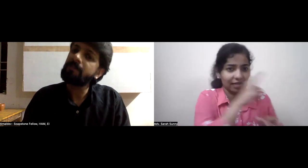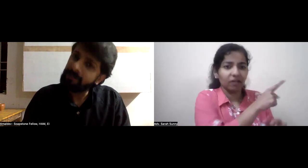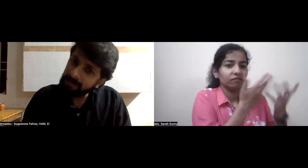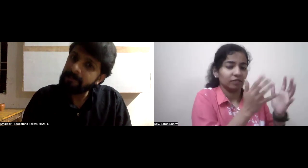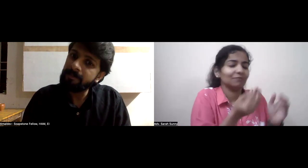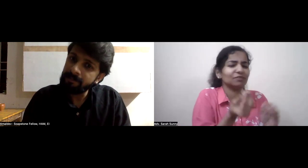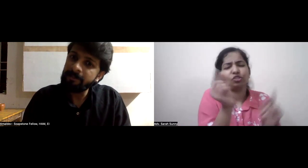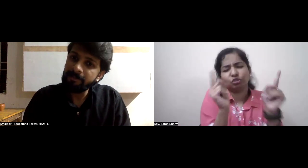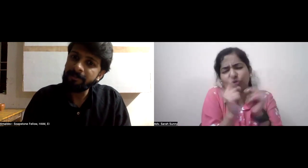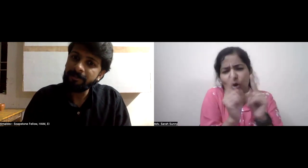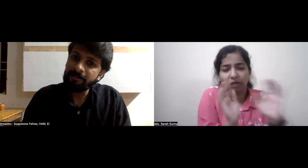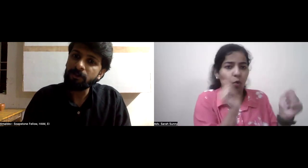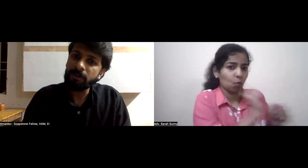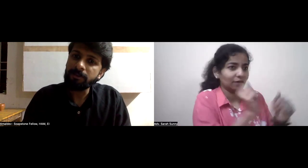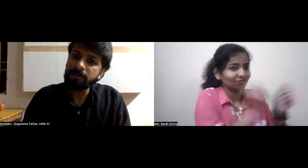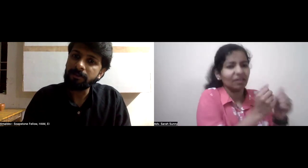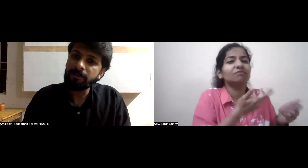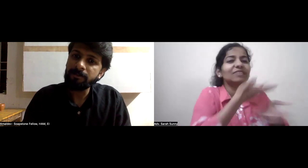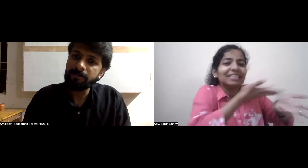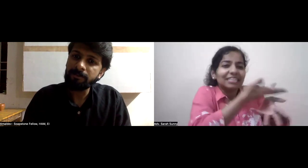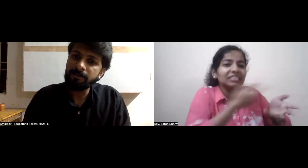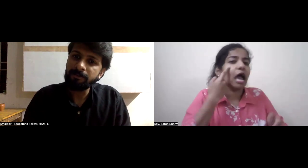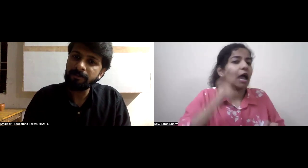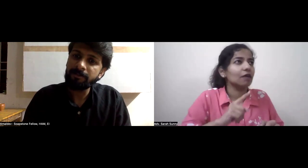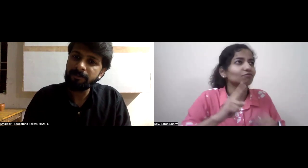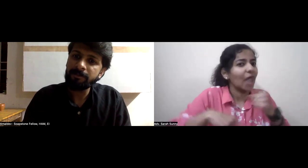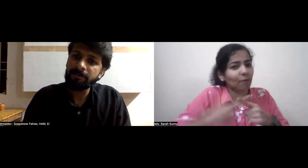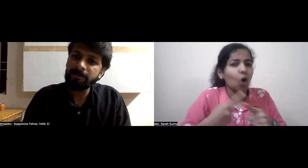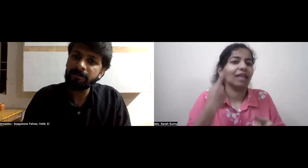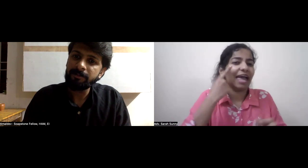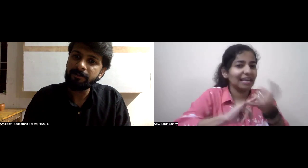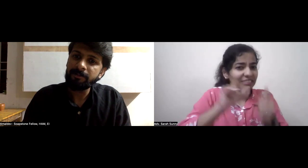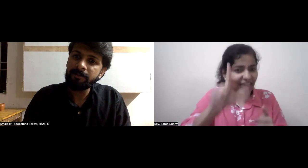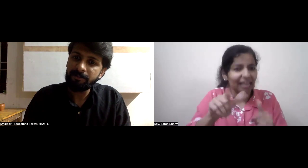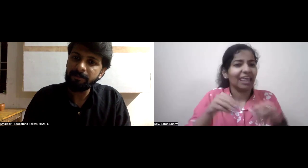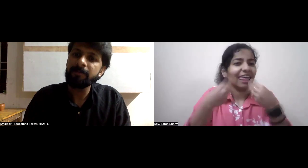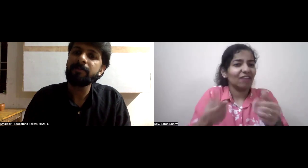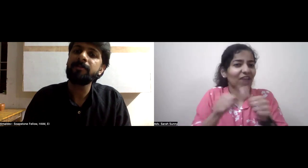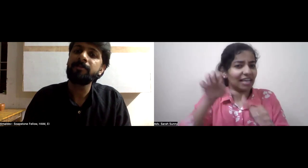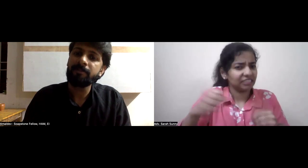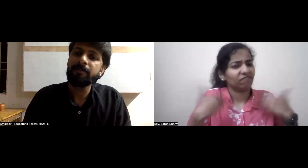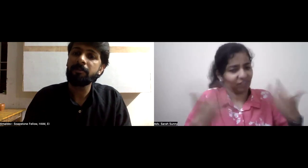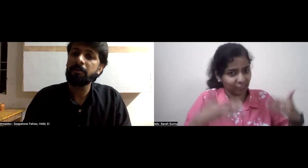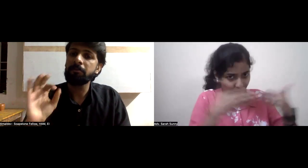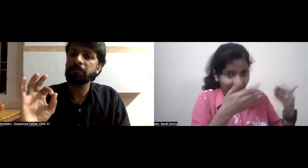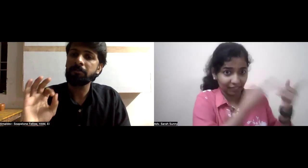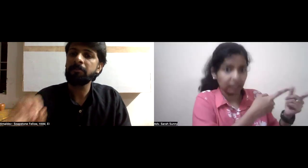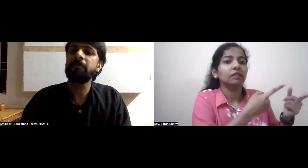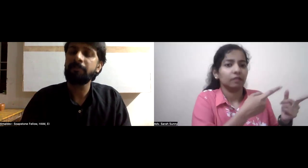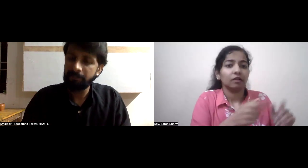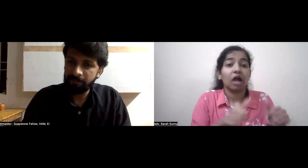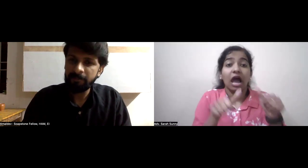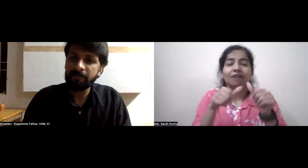Yes. So, it was a very brief, period of time that I worked there. And I